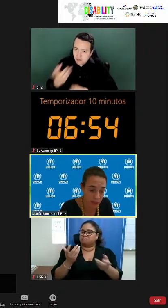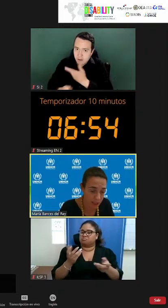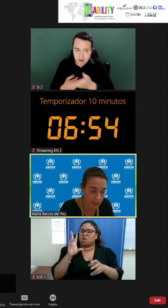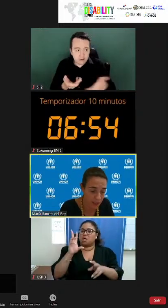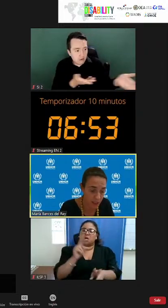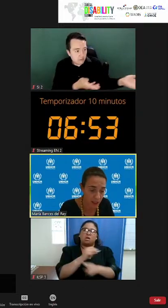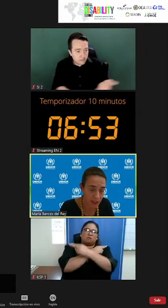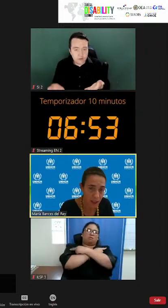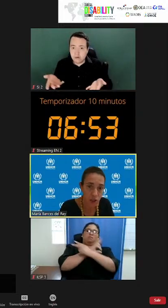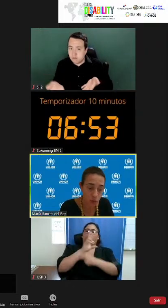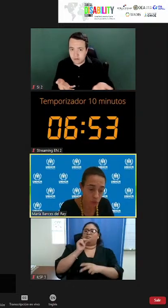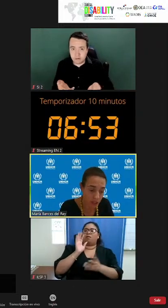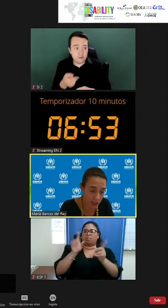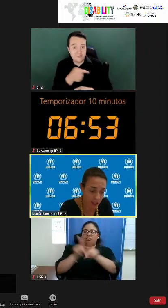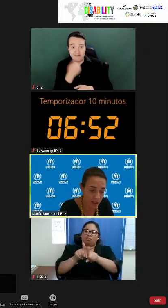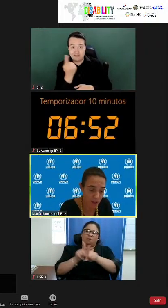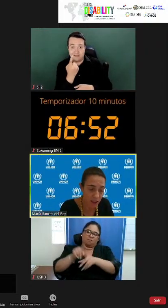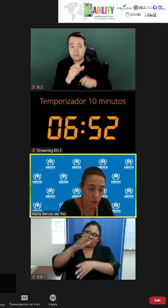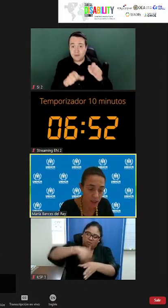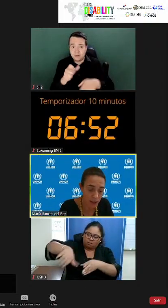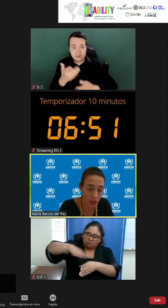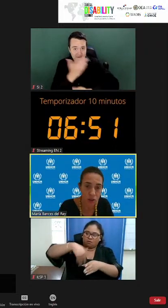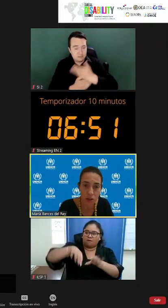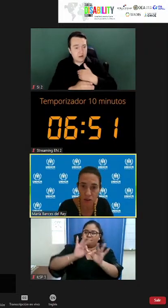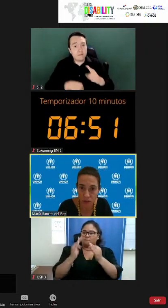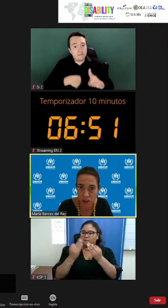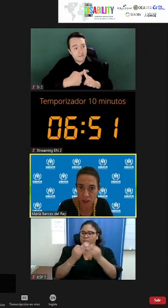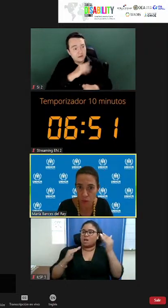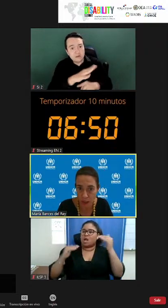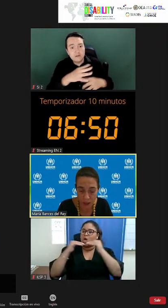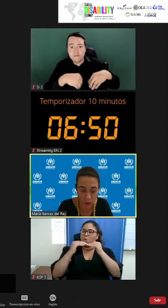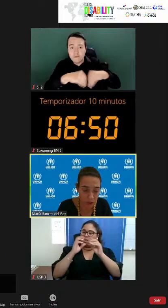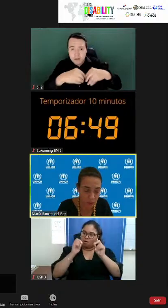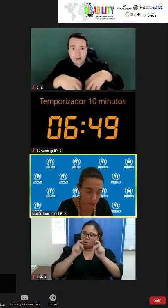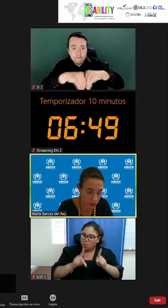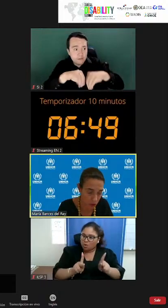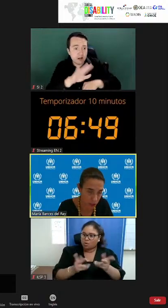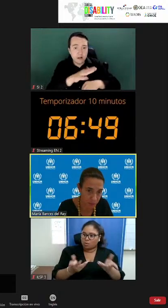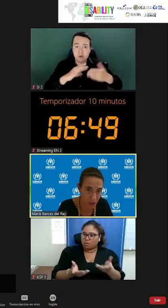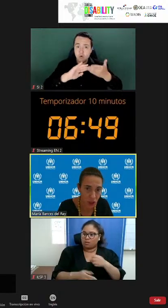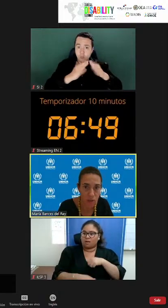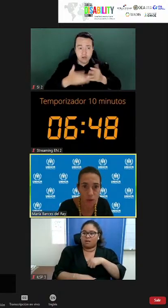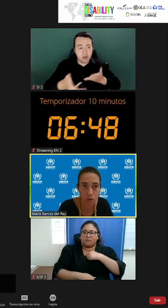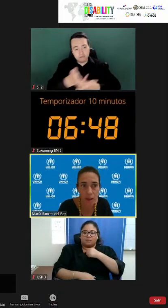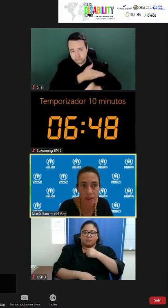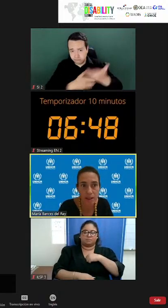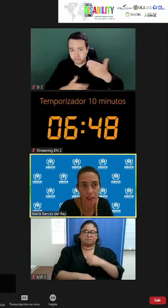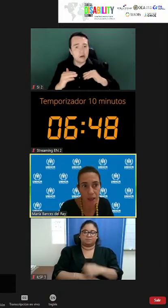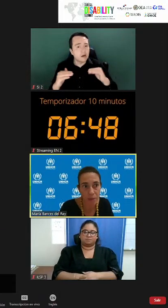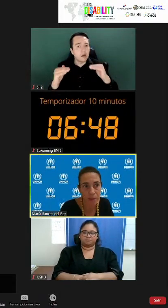themselves and their families and the communities and equal conditions